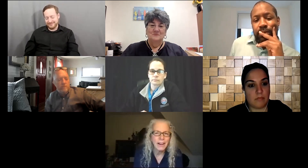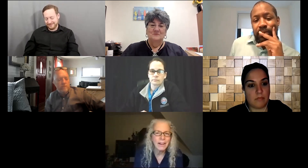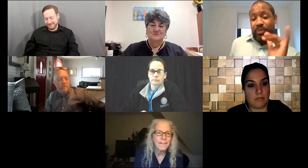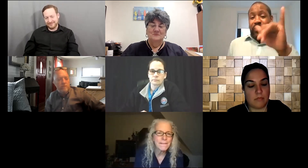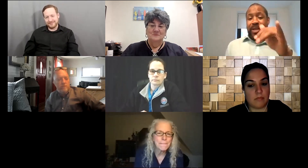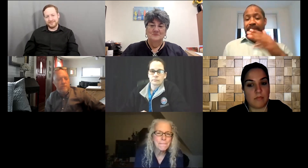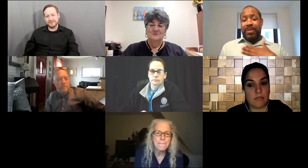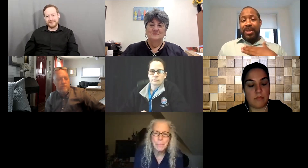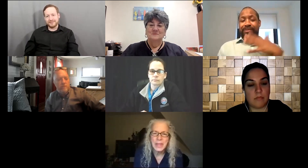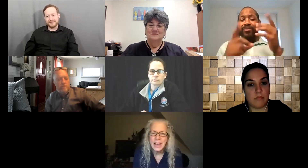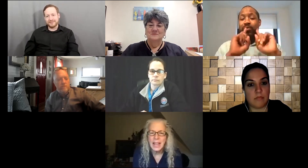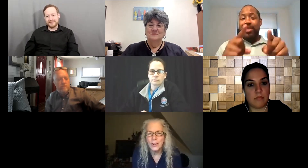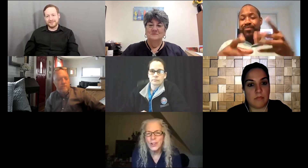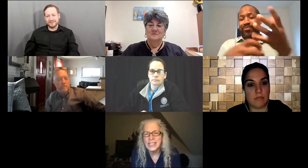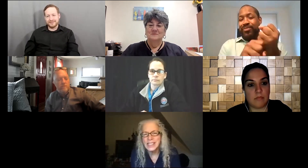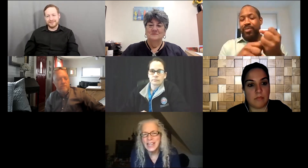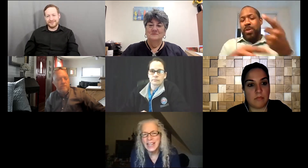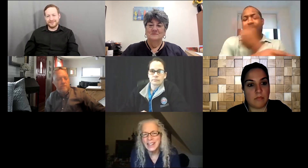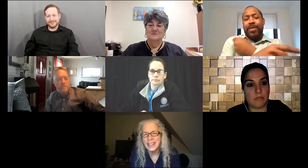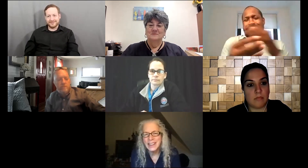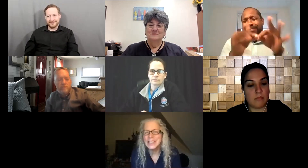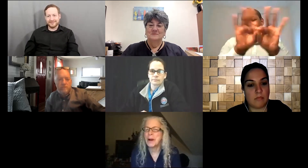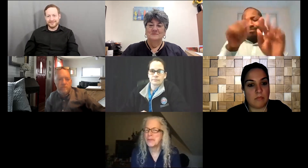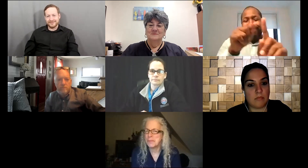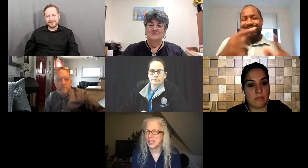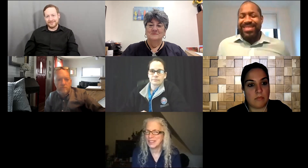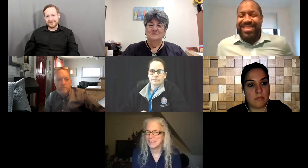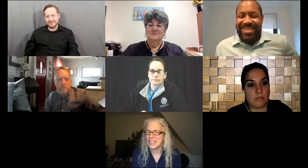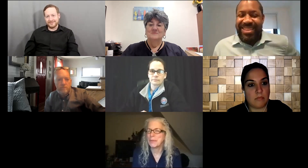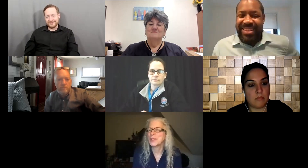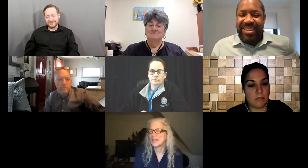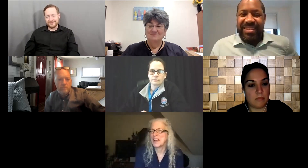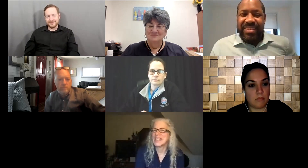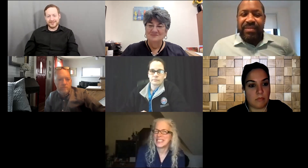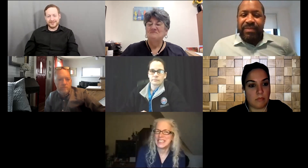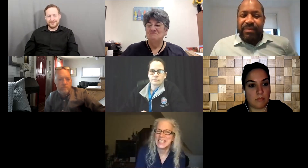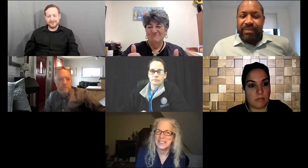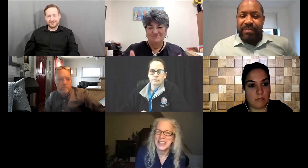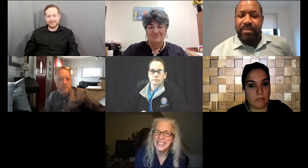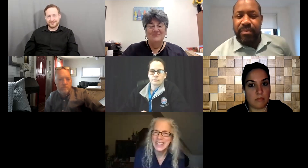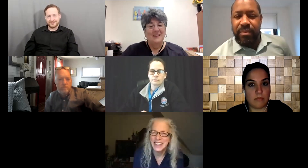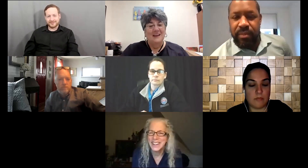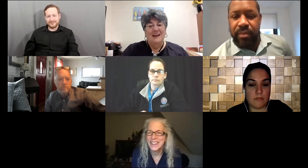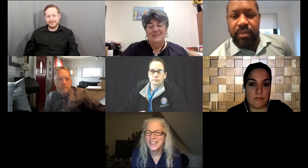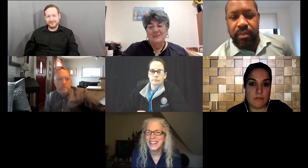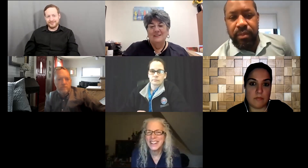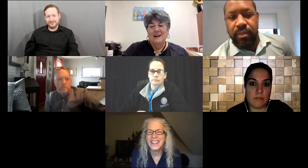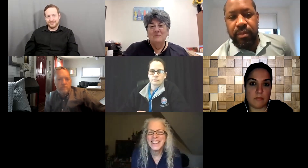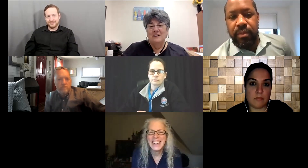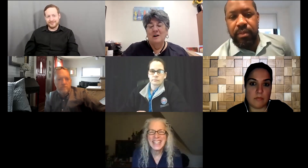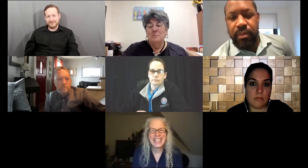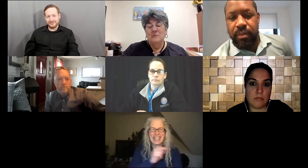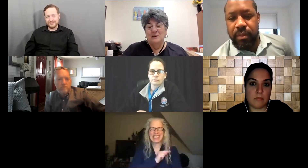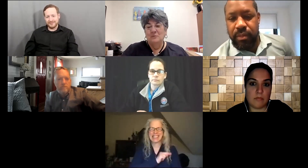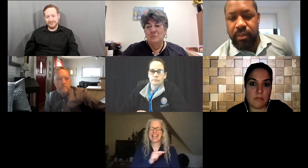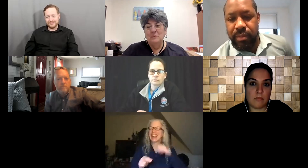hopefully. And Ernest is saying, that's my report. It's mostly vaccines, obviously. Well, I want